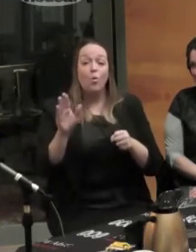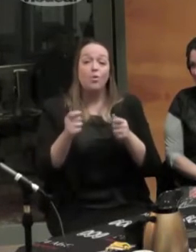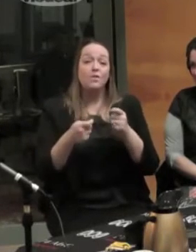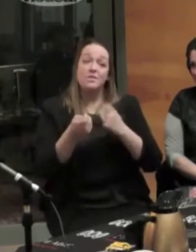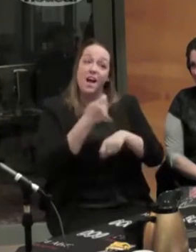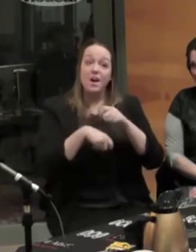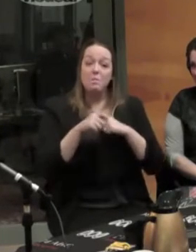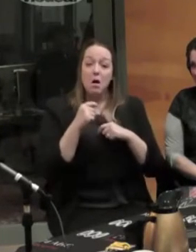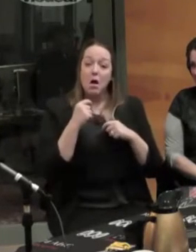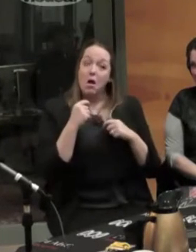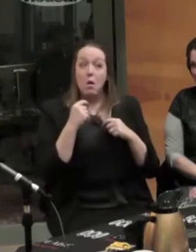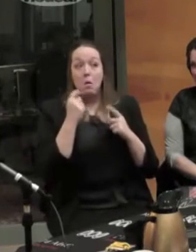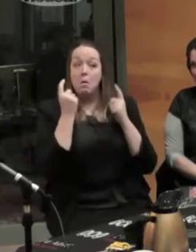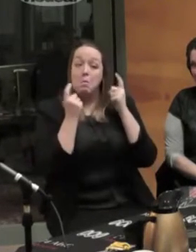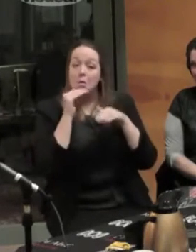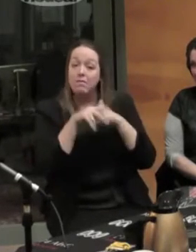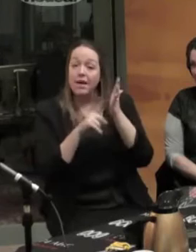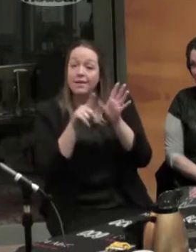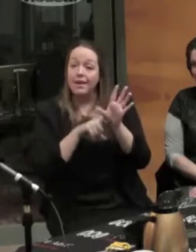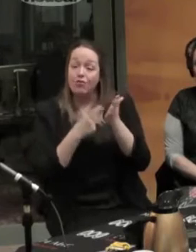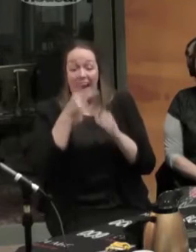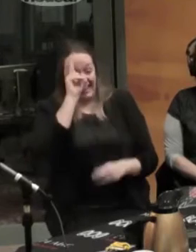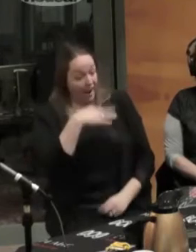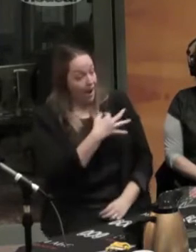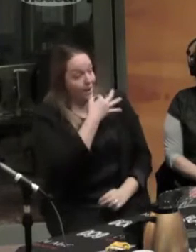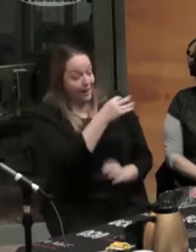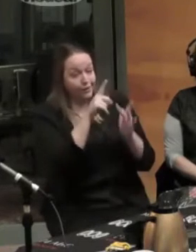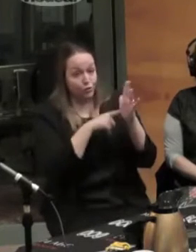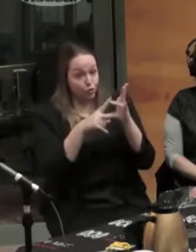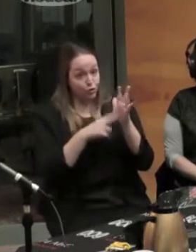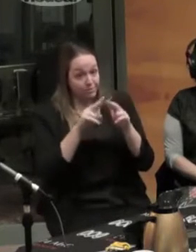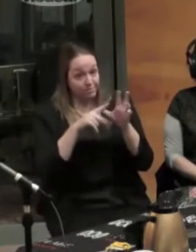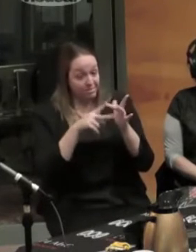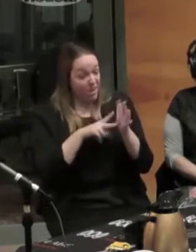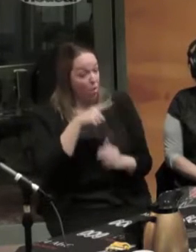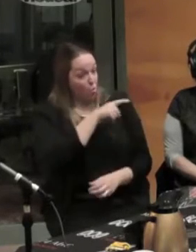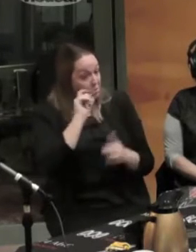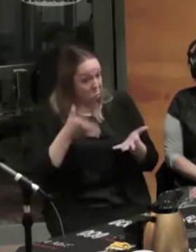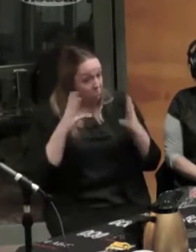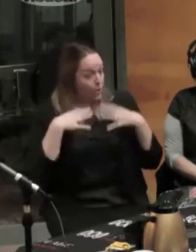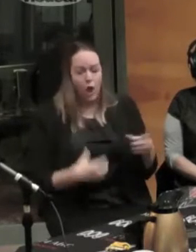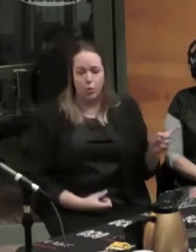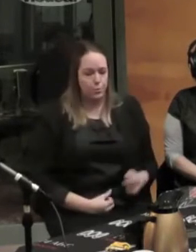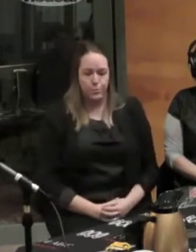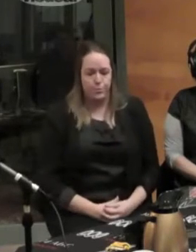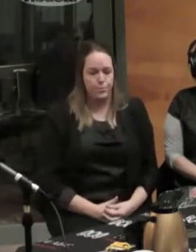really genuine proposition. No. I put it to you again, John Faine. No. Is there ever going to be a chance that it will happen? No.